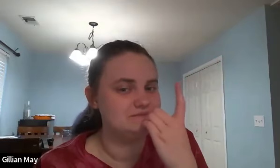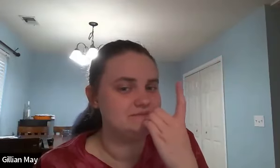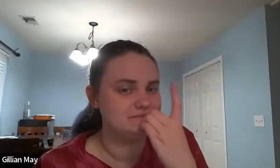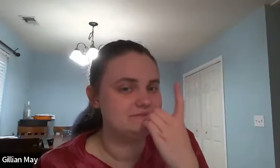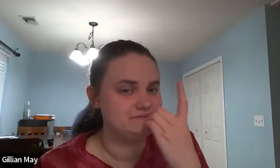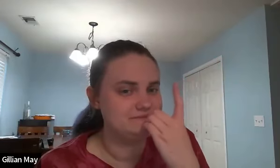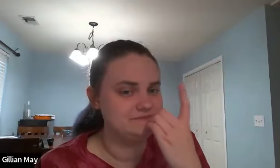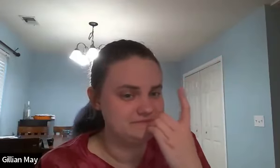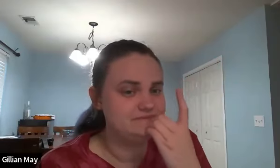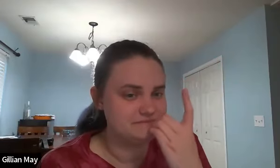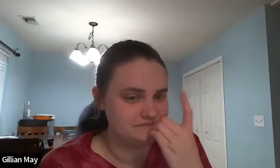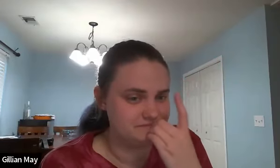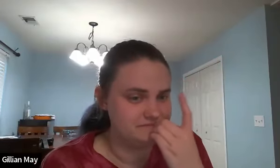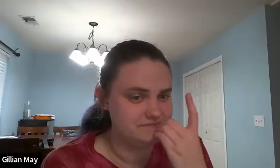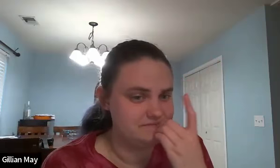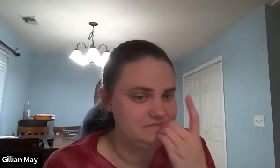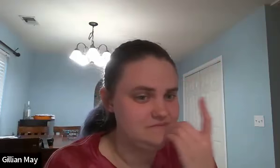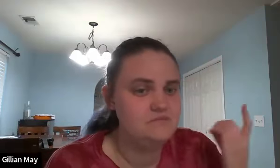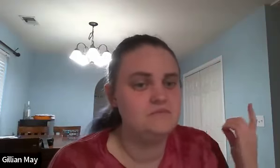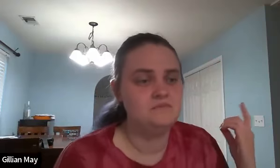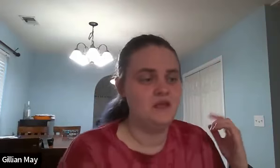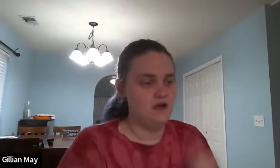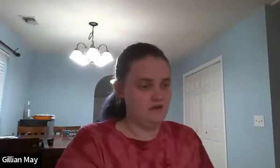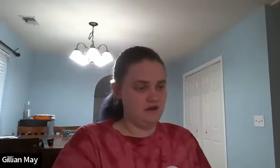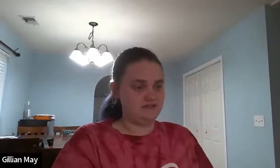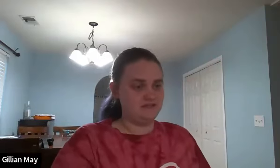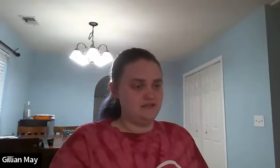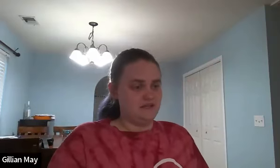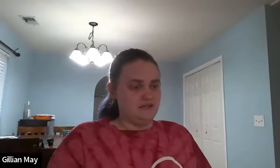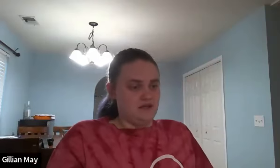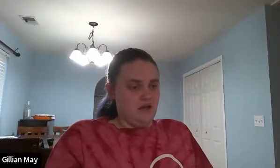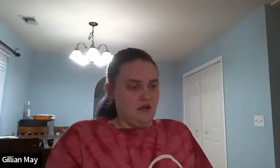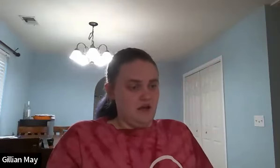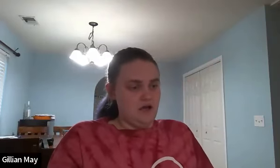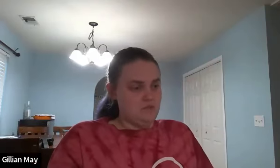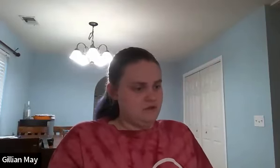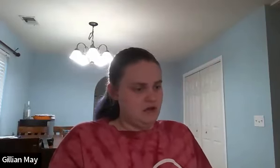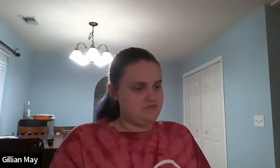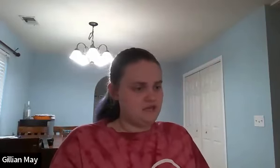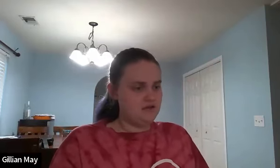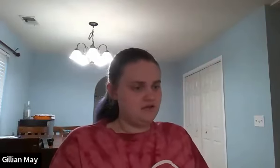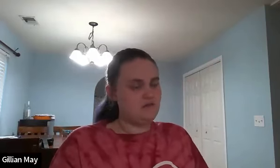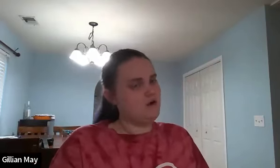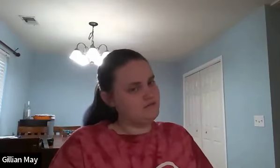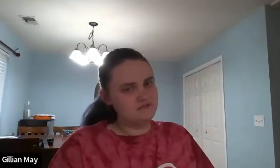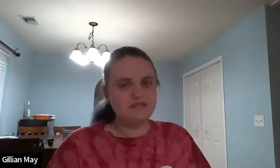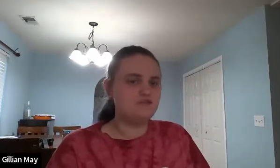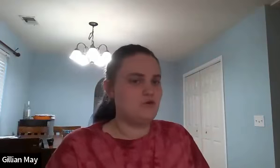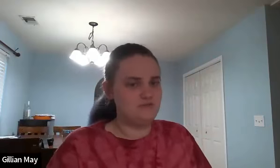All right. I think obviously we didn't get through all the food